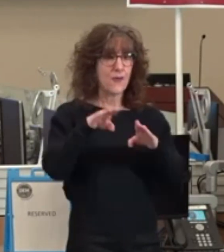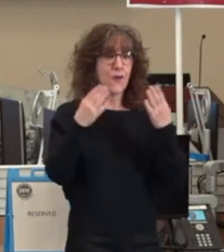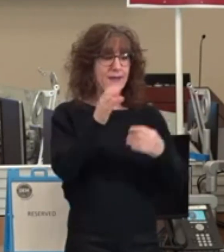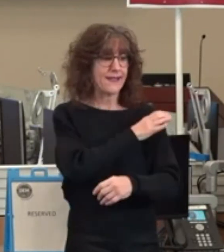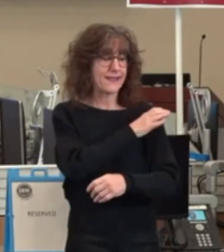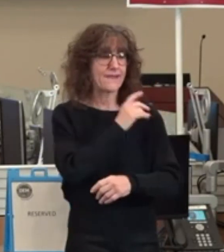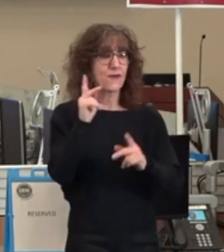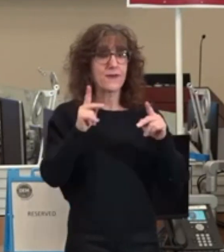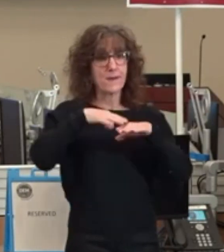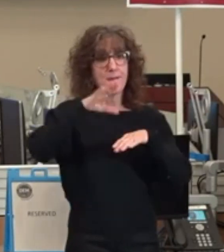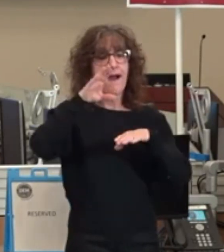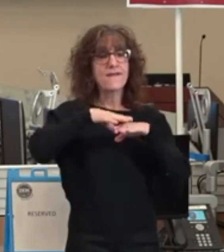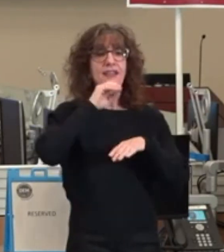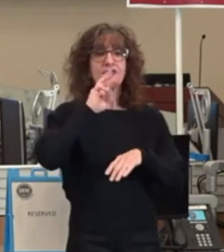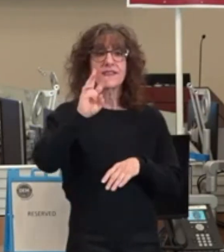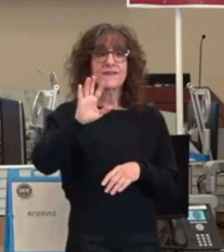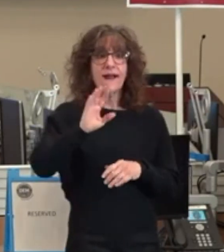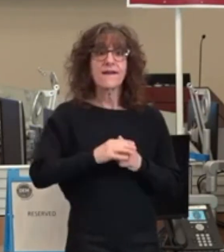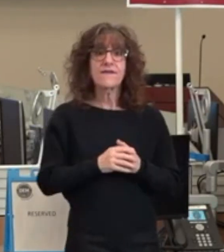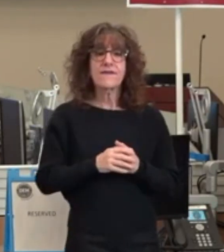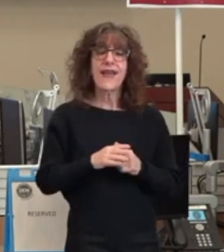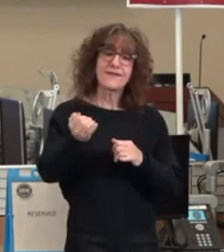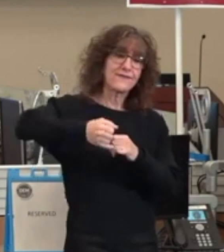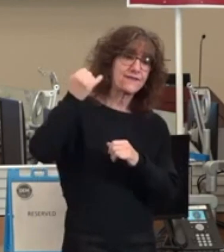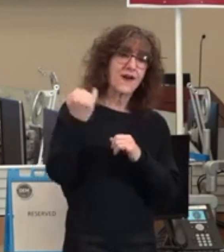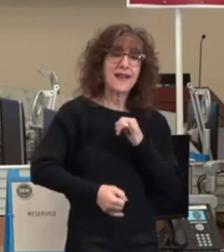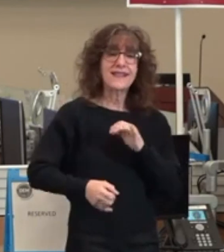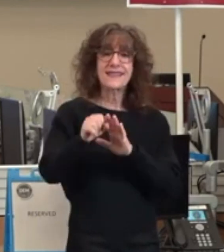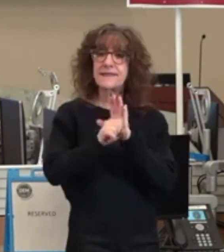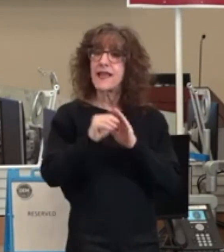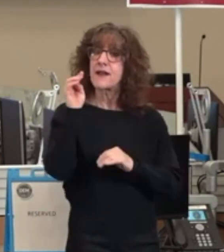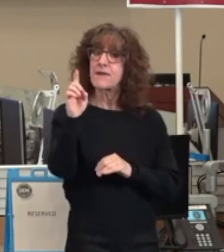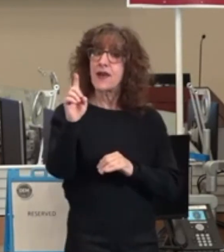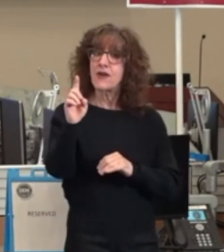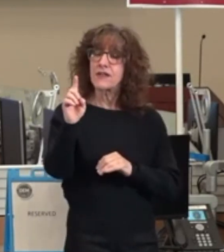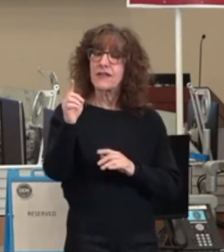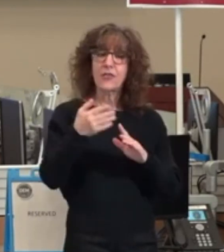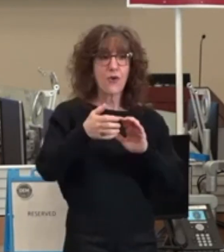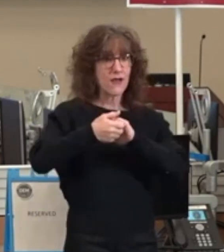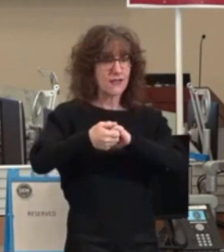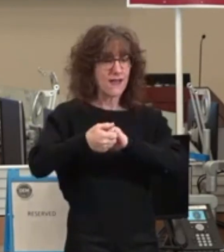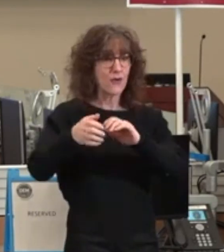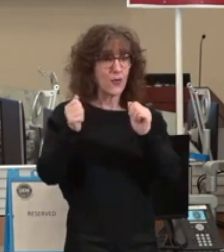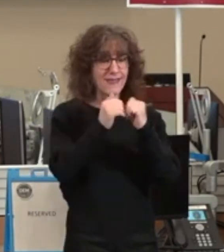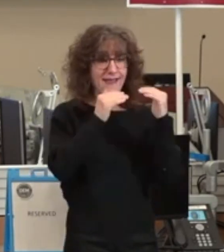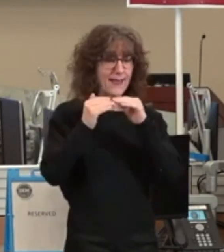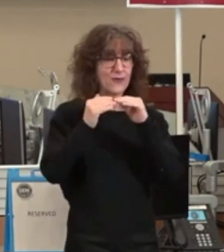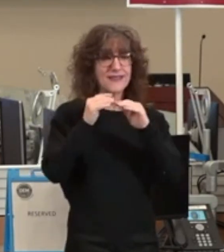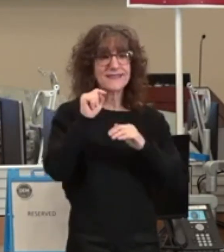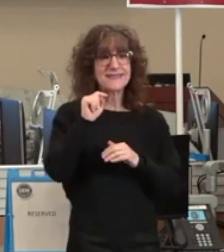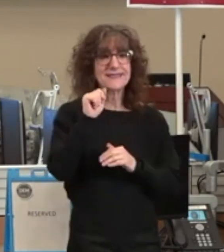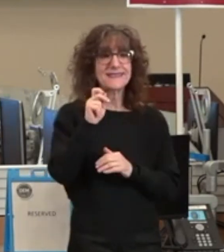clinic for residents 65 years and older. And finally, the state of Maryland, via our collaboration with its Equity Task